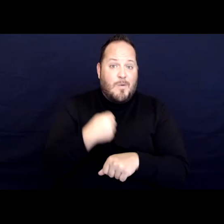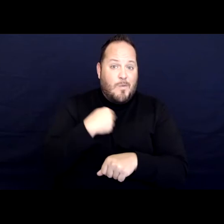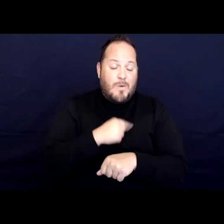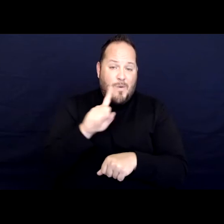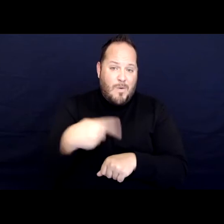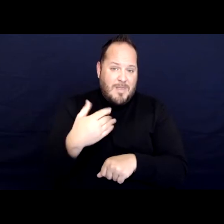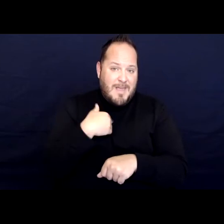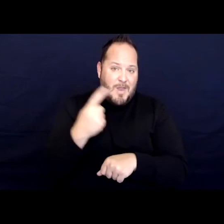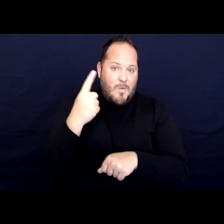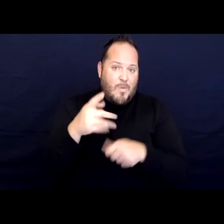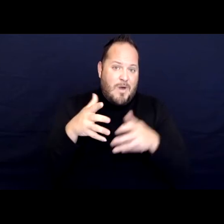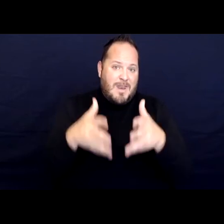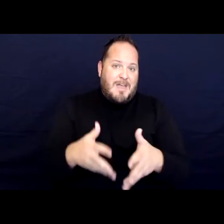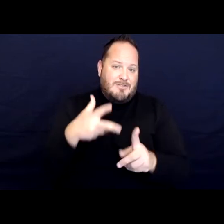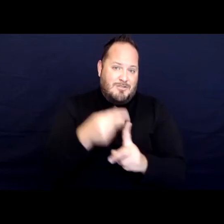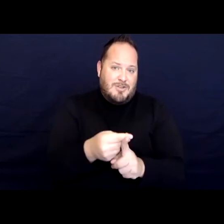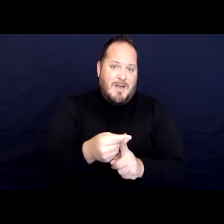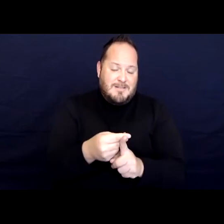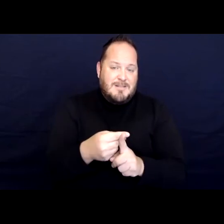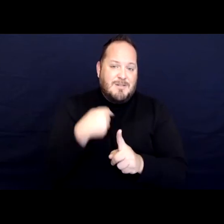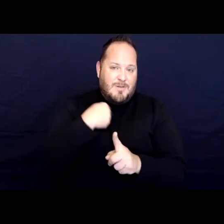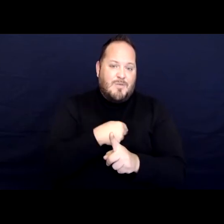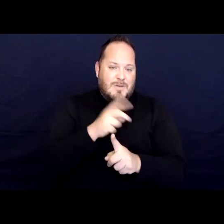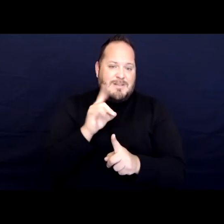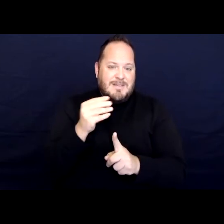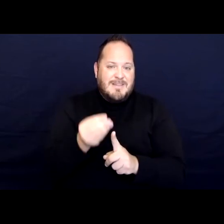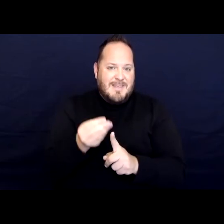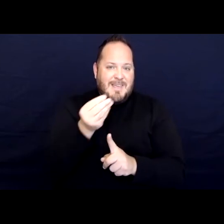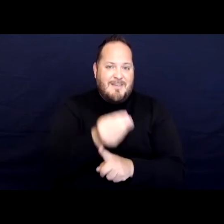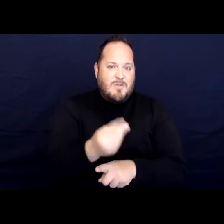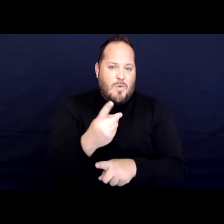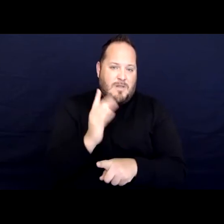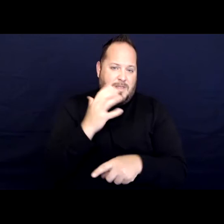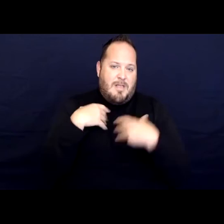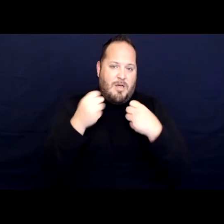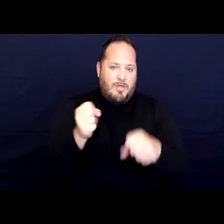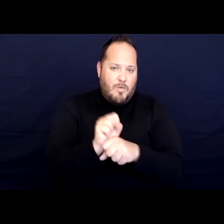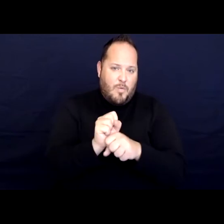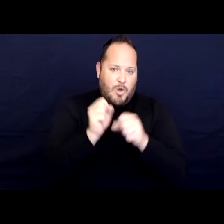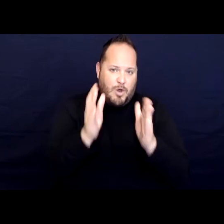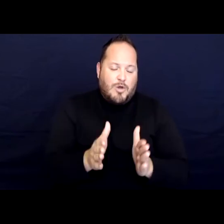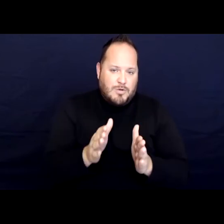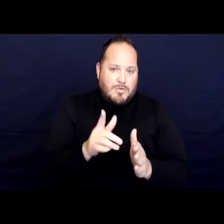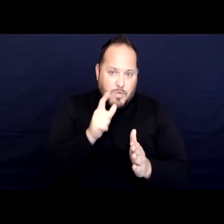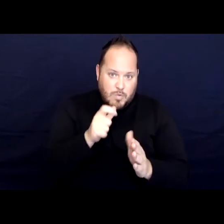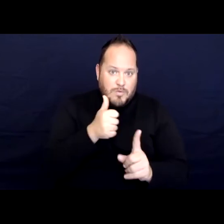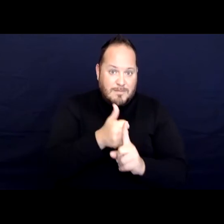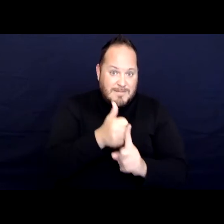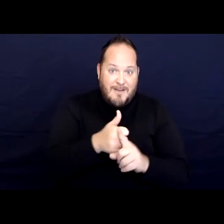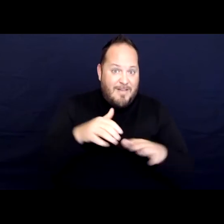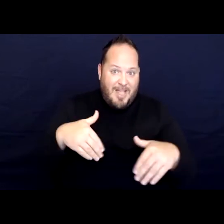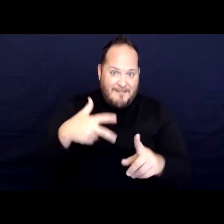one extra shot left over, and we ended up giving that to one of the health workers who was a vaccinator, who was